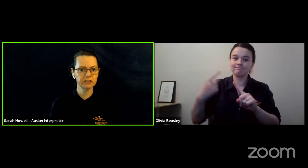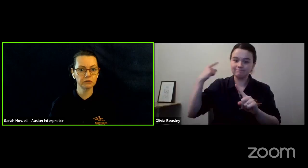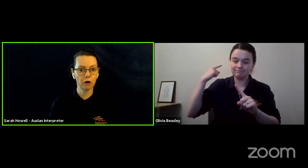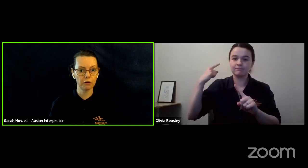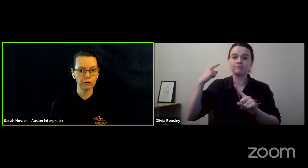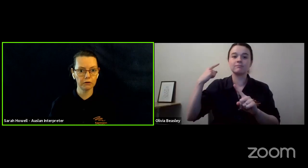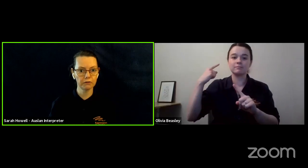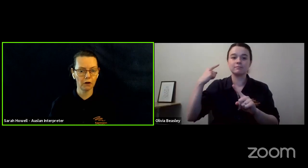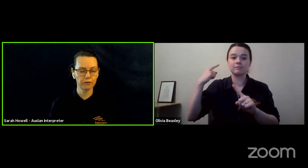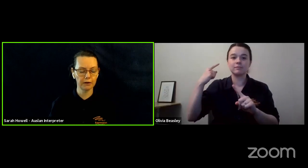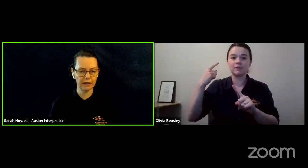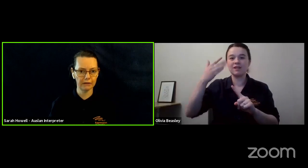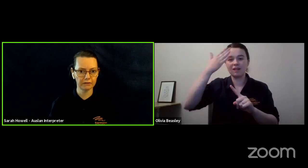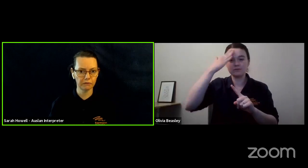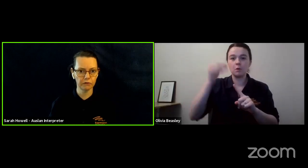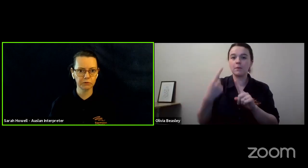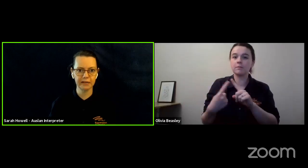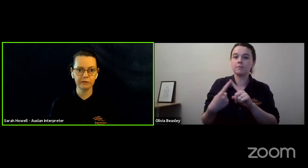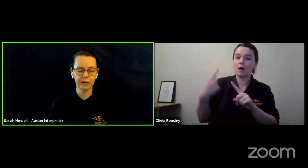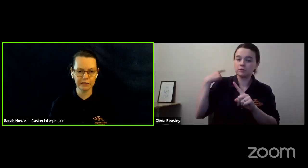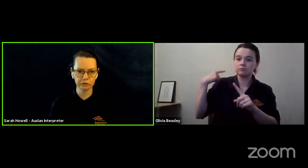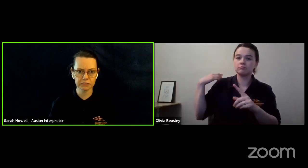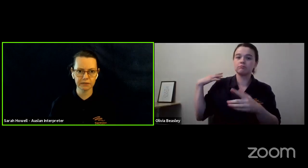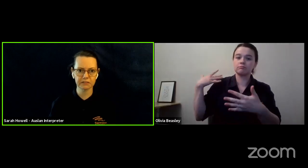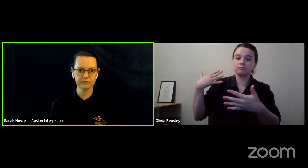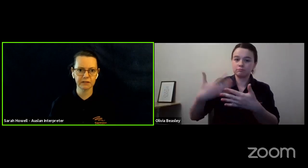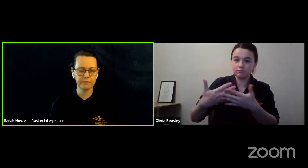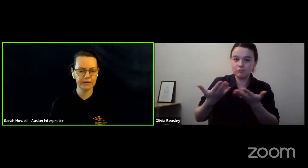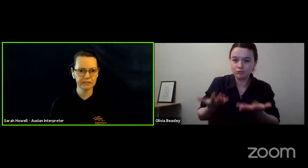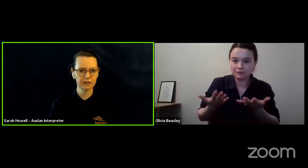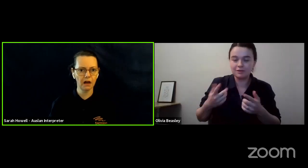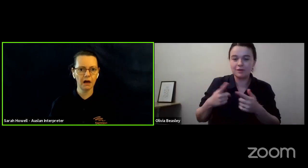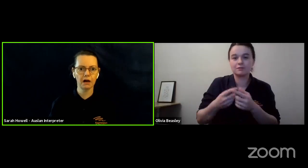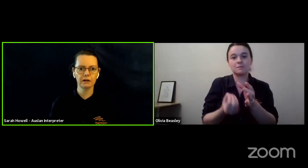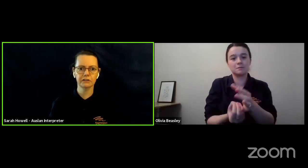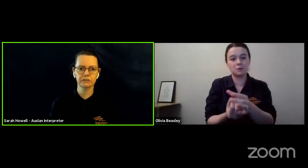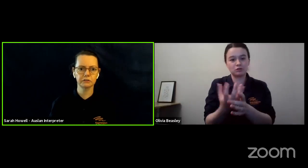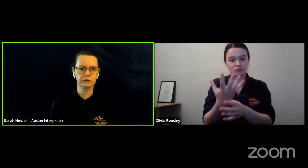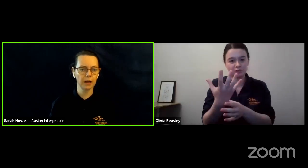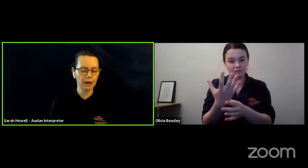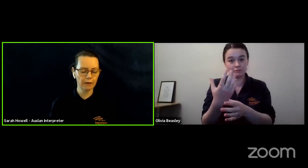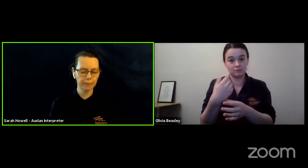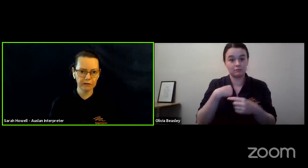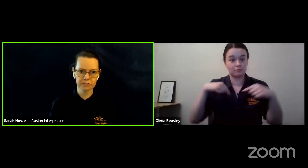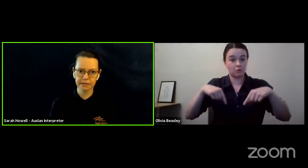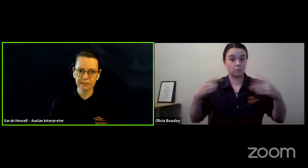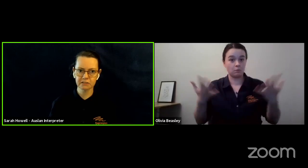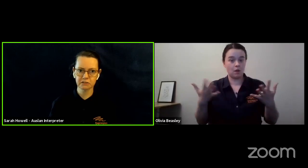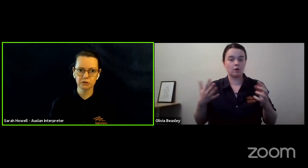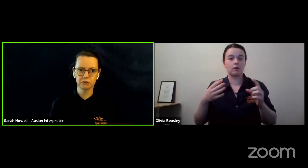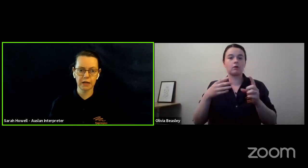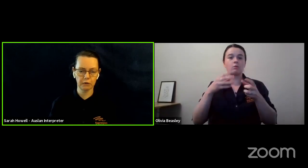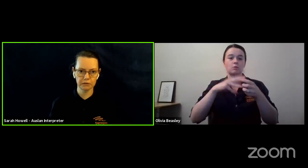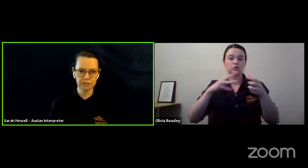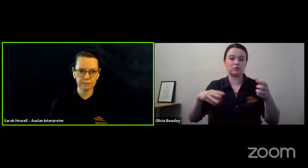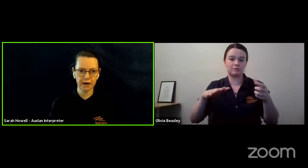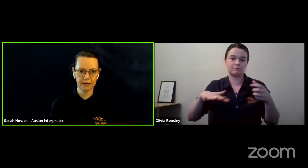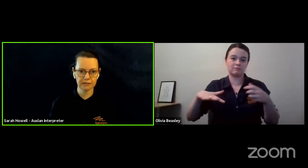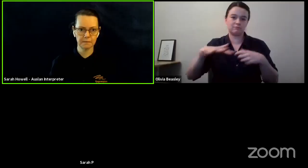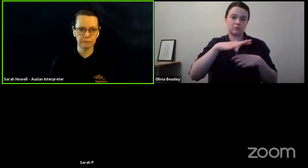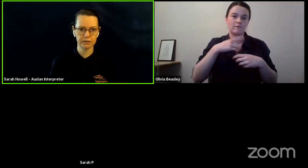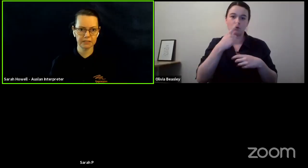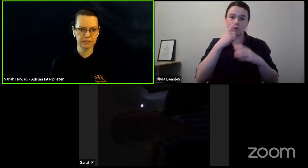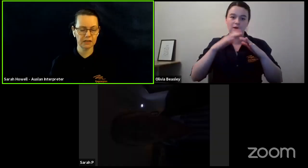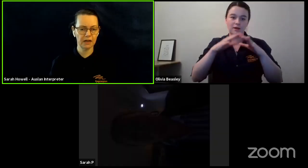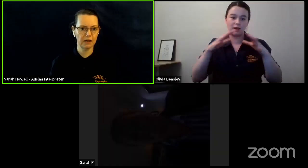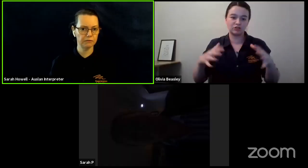the traditional owners on the lands of which we each respectively meet. I'd like to pay respects to elders